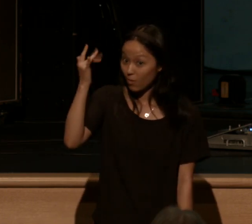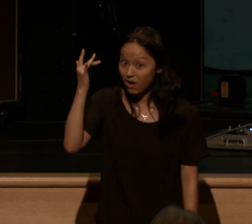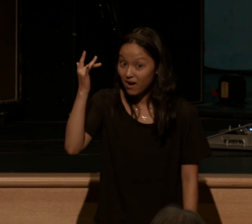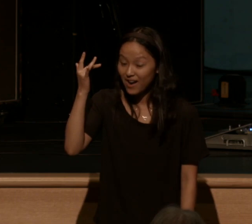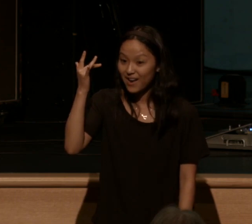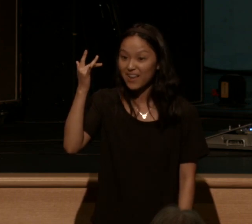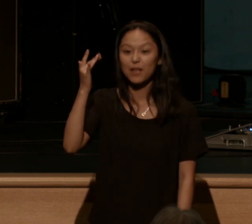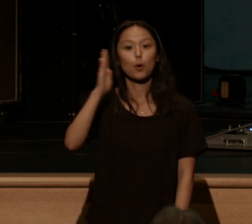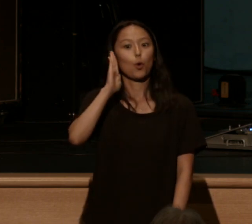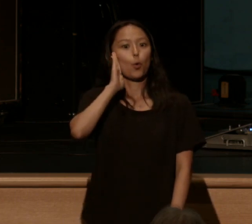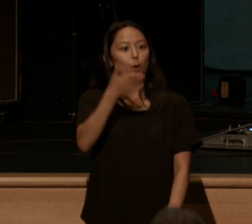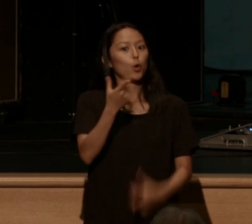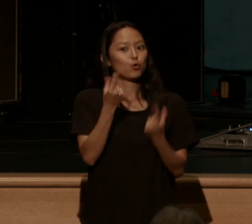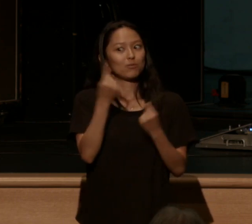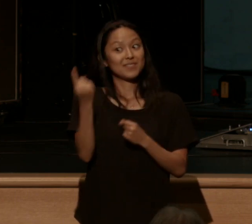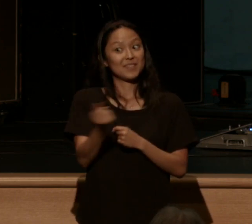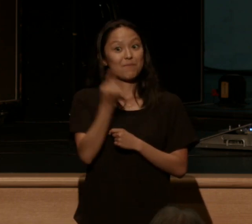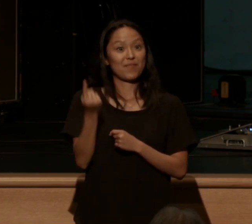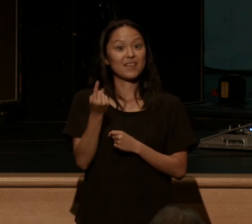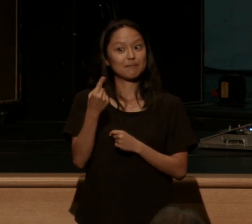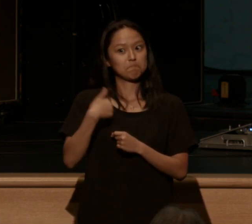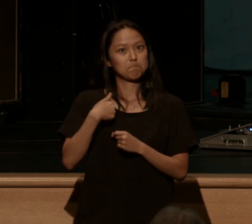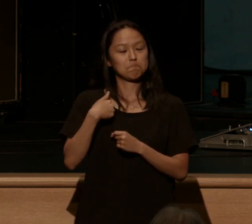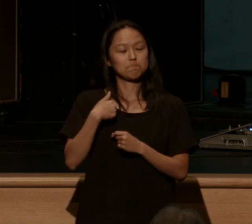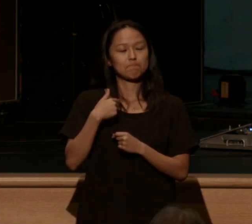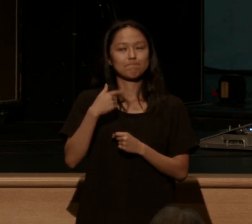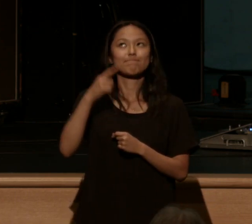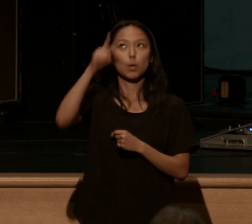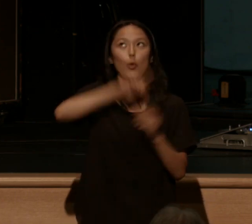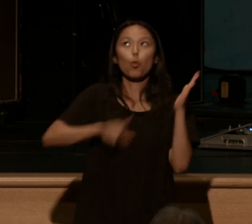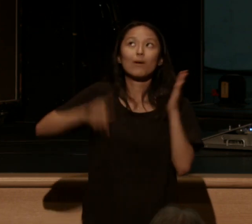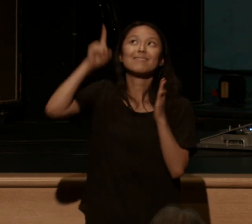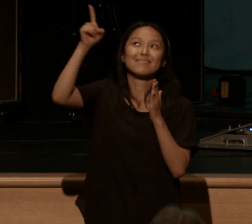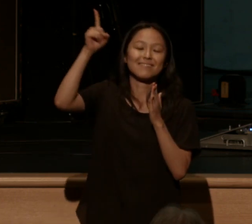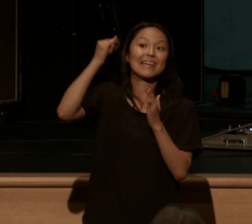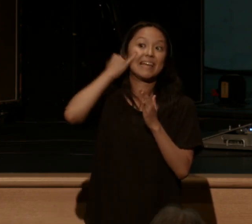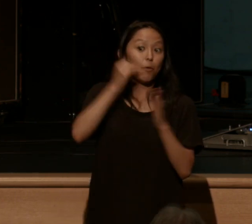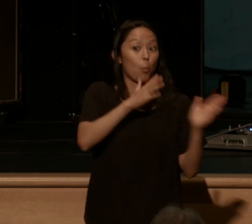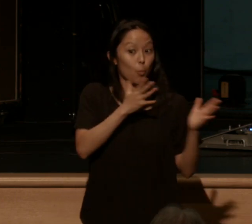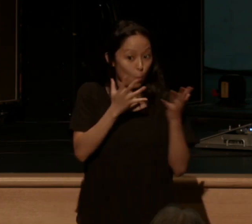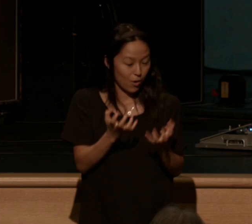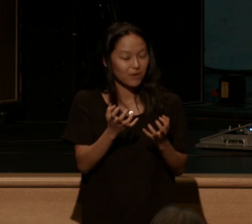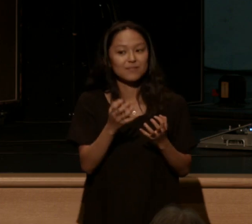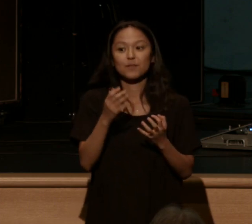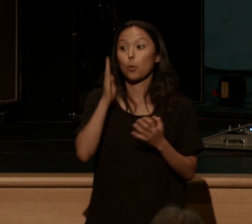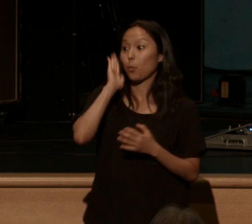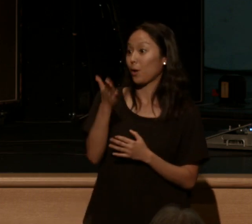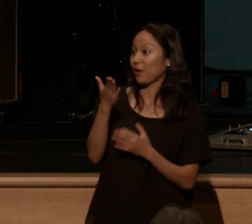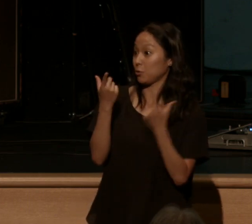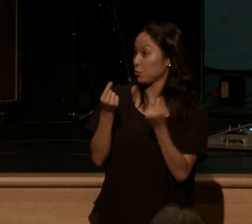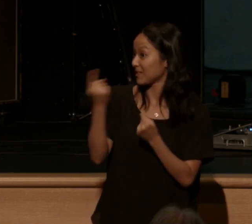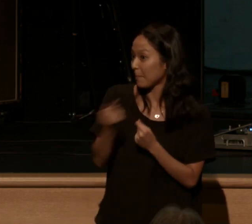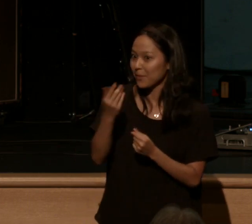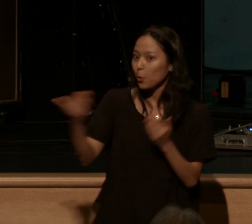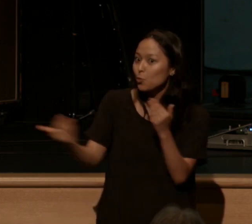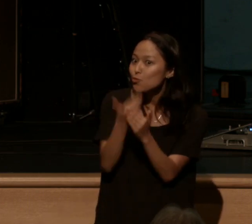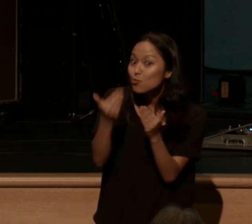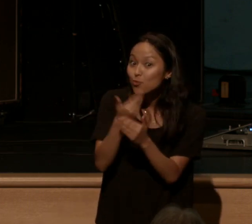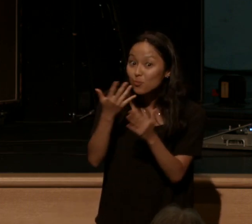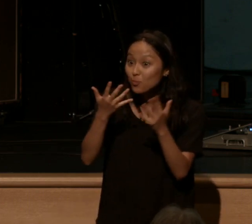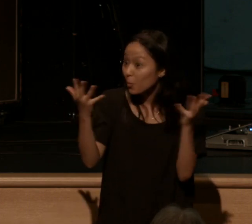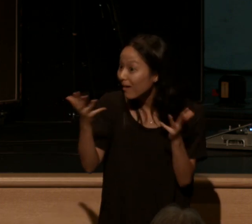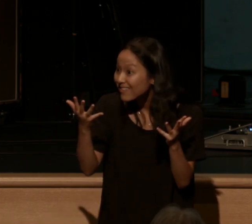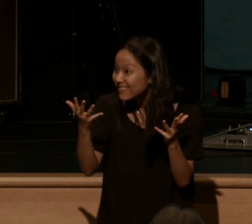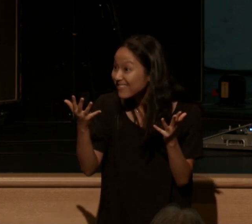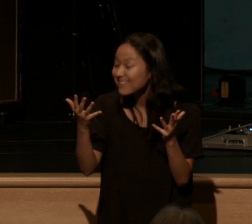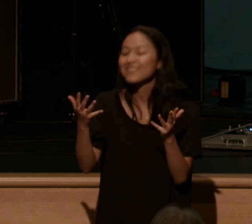we're about to do, Lord willing, I stress Lord willing over and over again, we're about to do something we've never done before. You say, what is that,